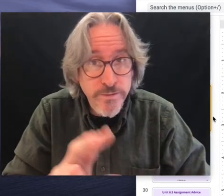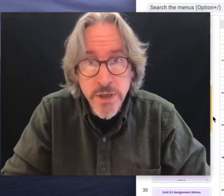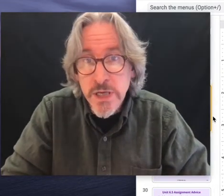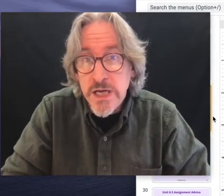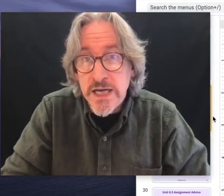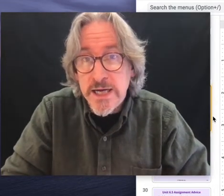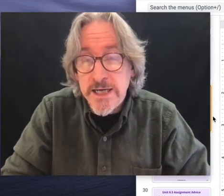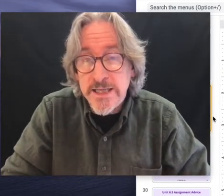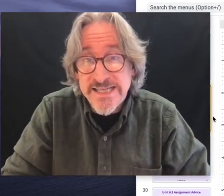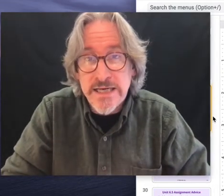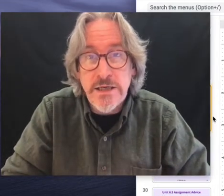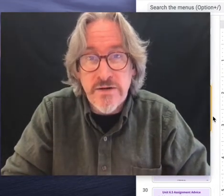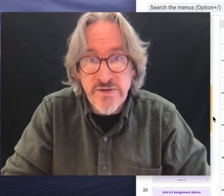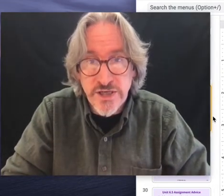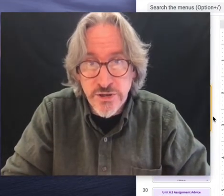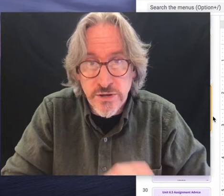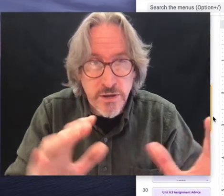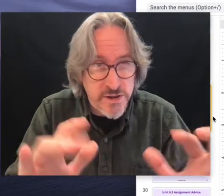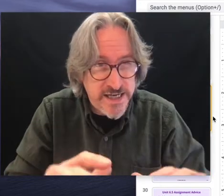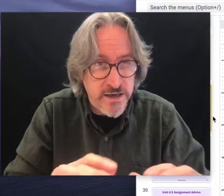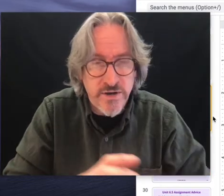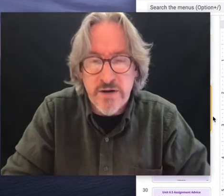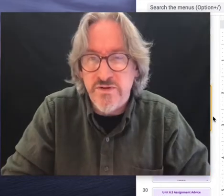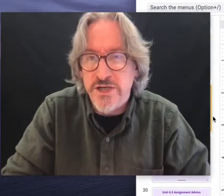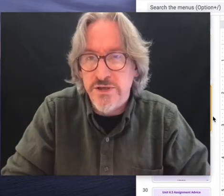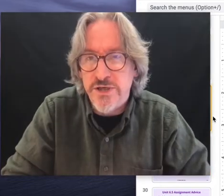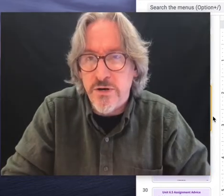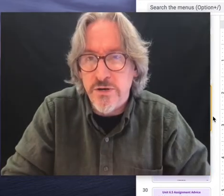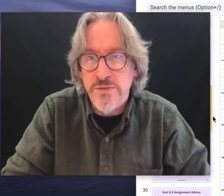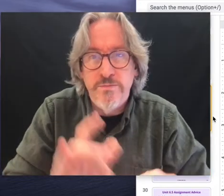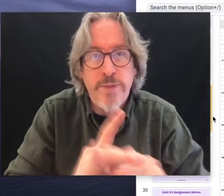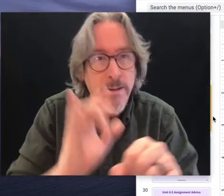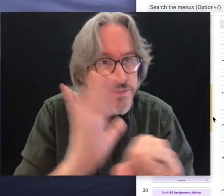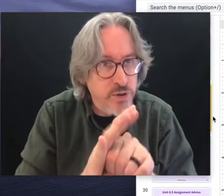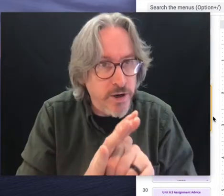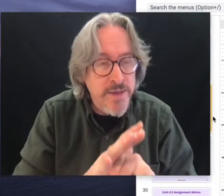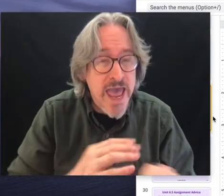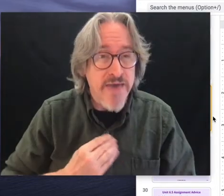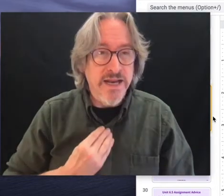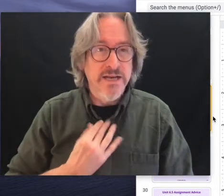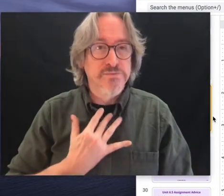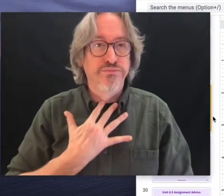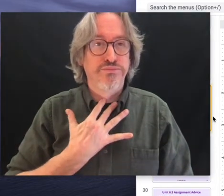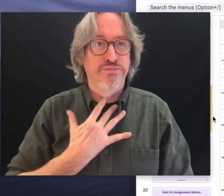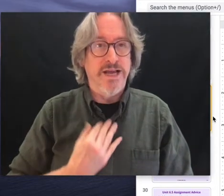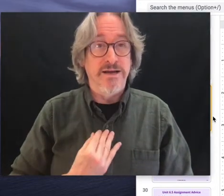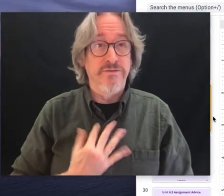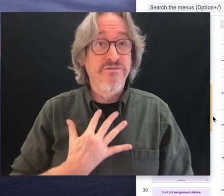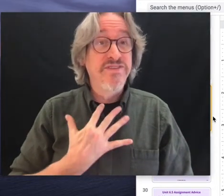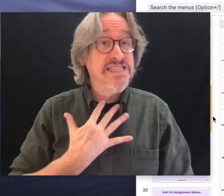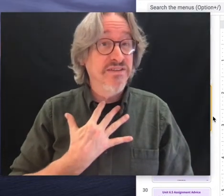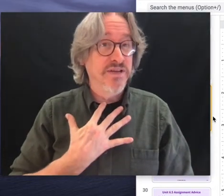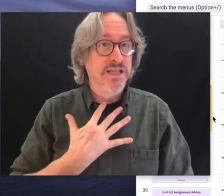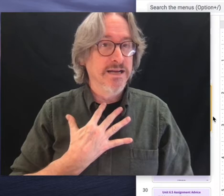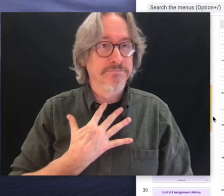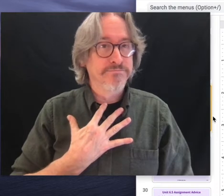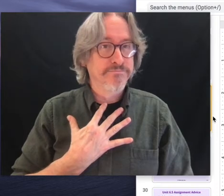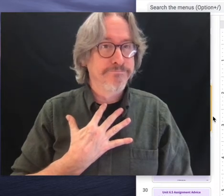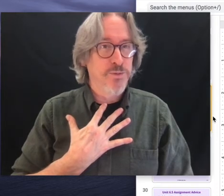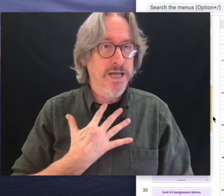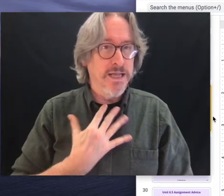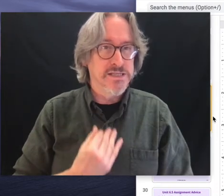1.2, the second conversation, the second of the conversation starters, pop soda. And then he does like fizzy